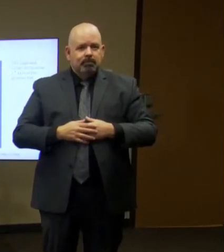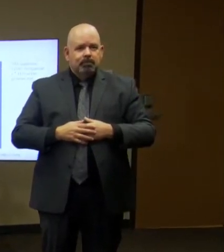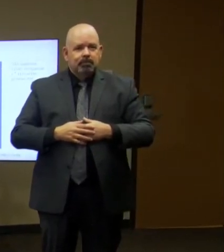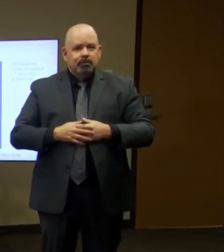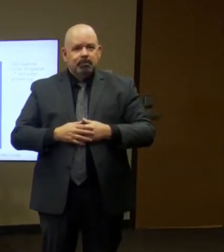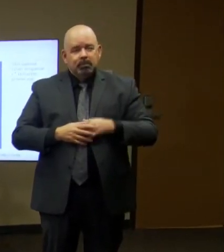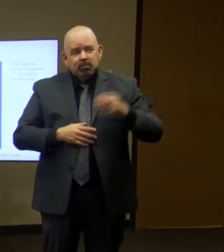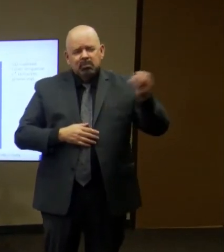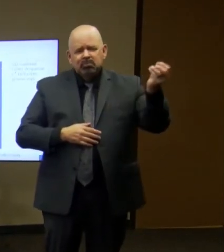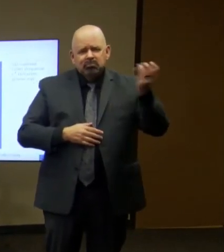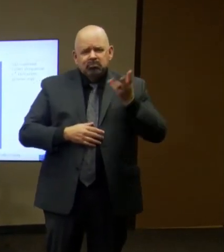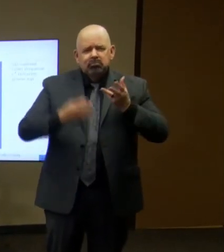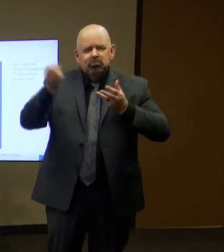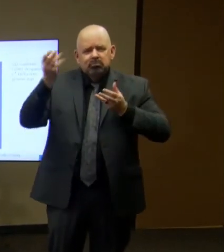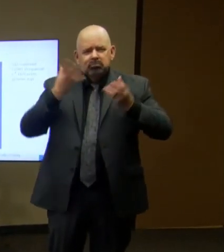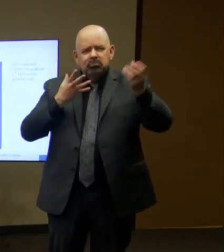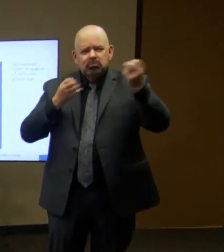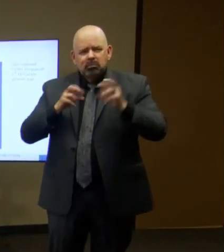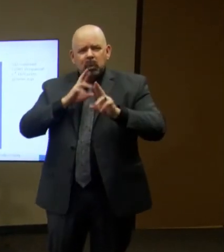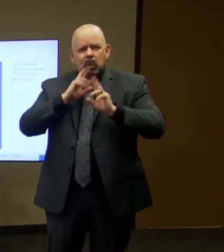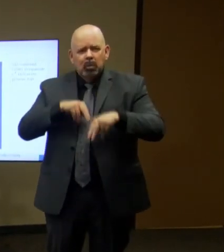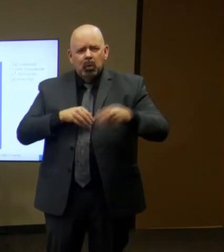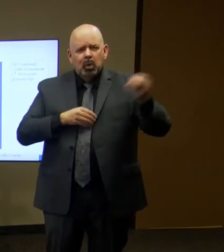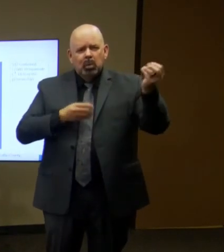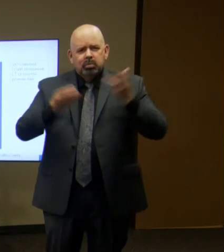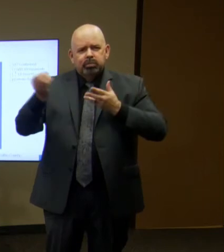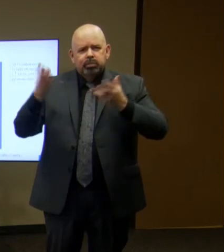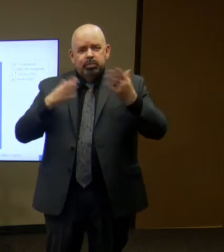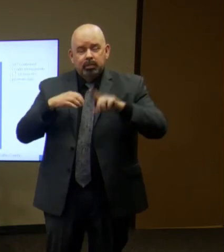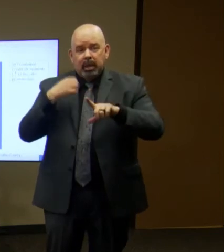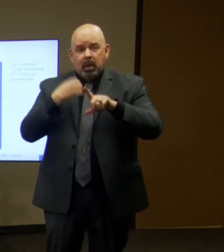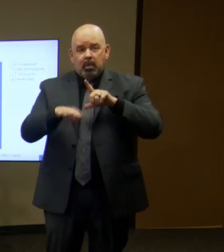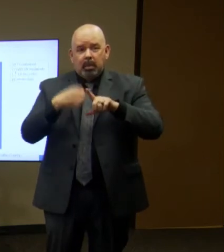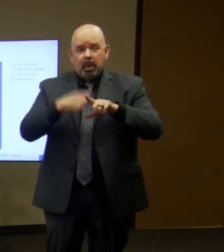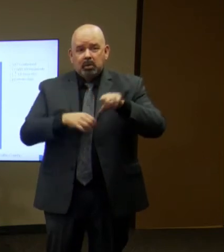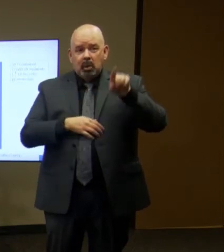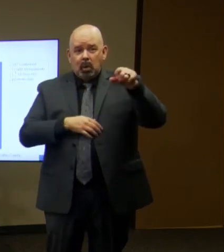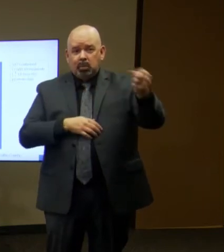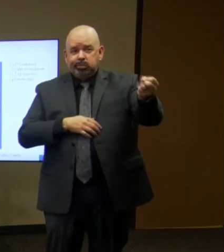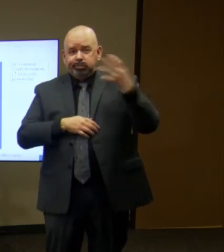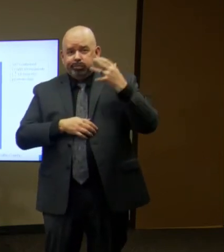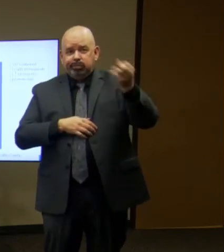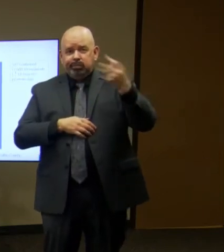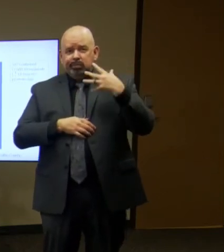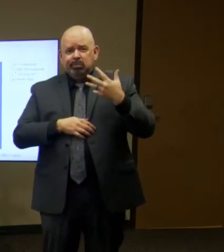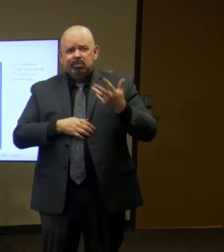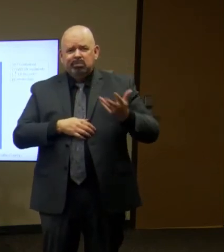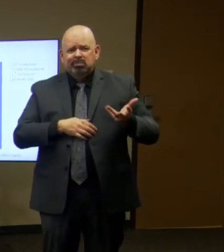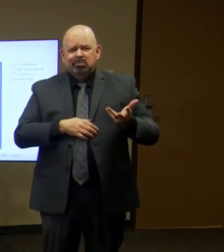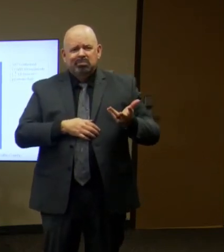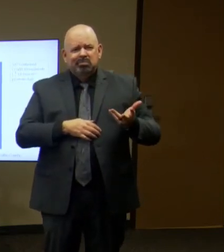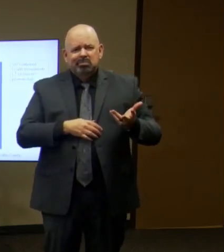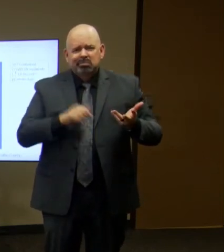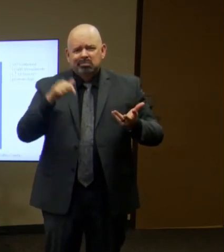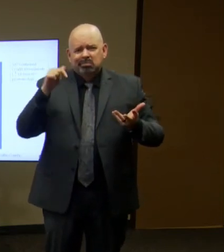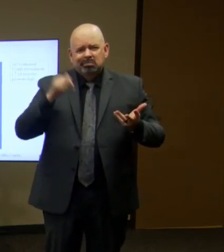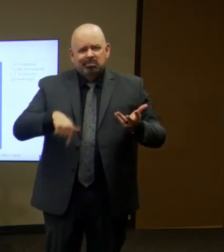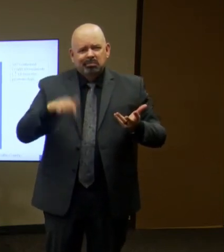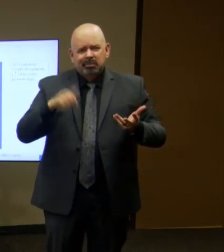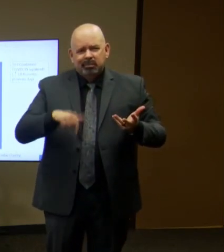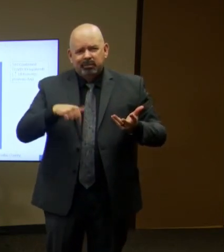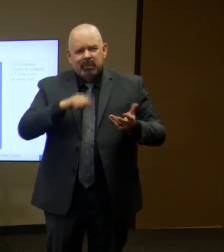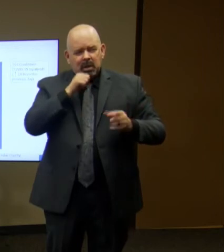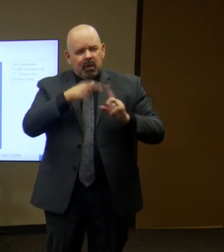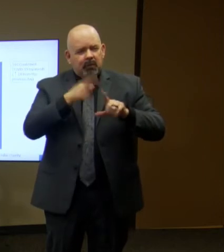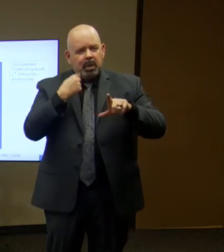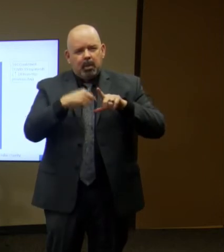from El Paso. This increase is not related to any patients coming from El Paso. North Texas has only received